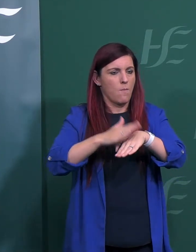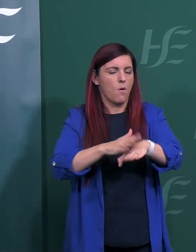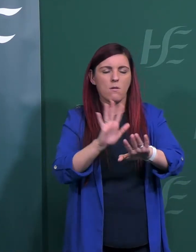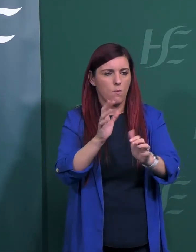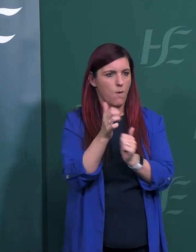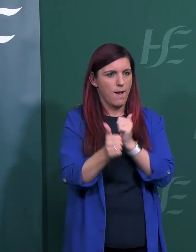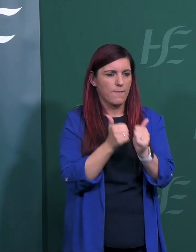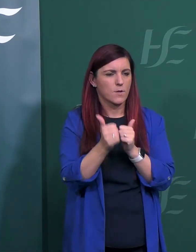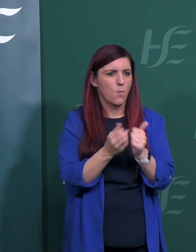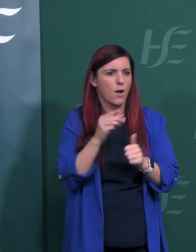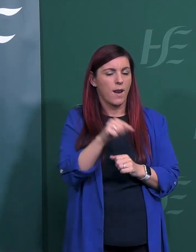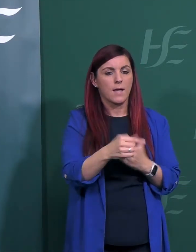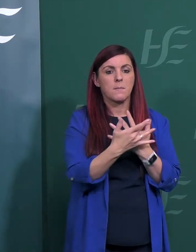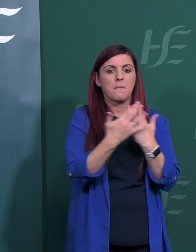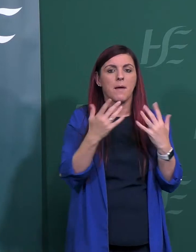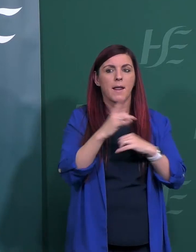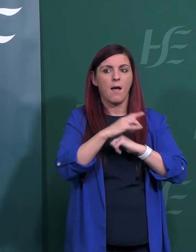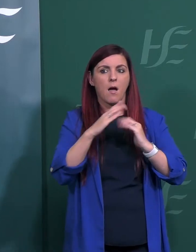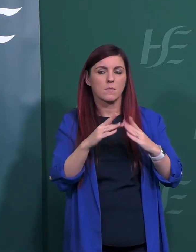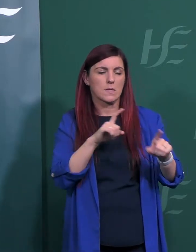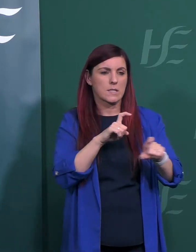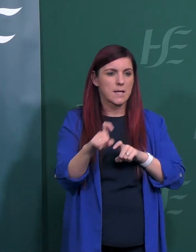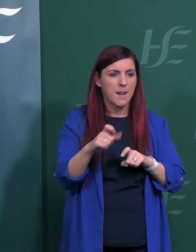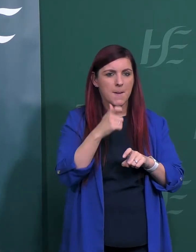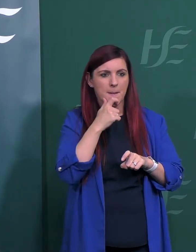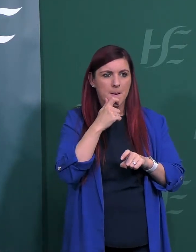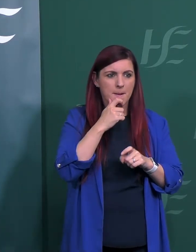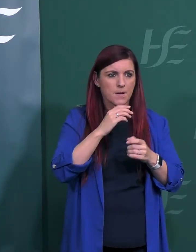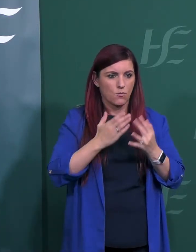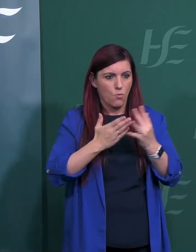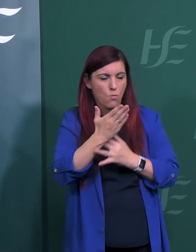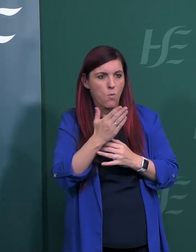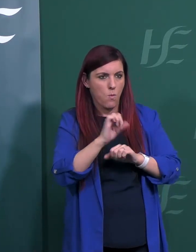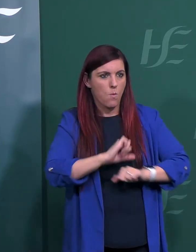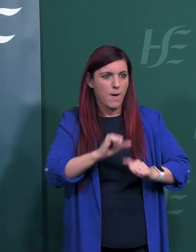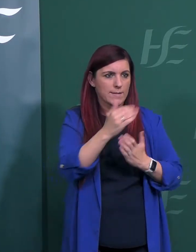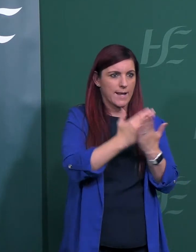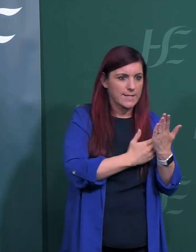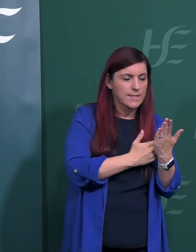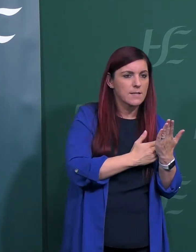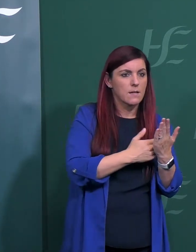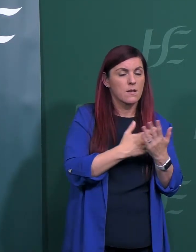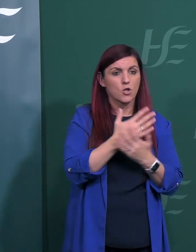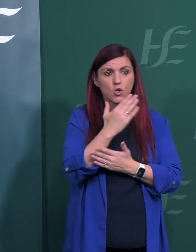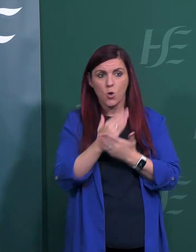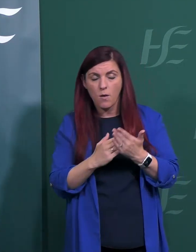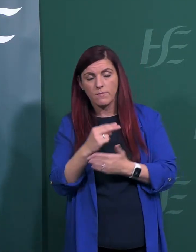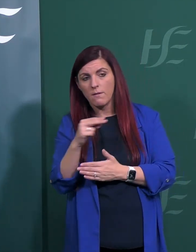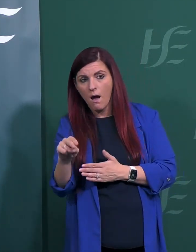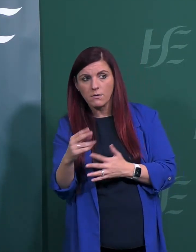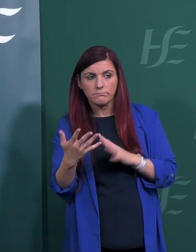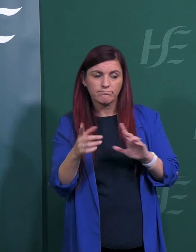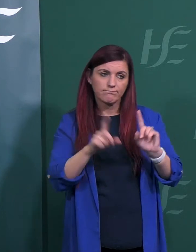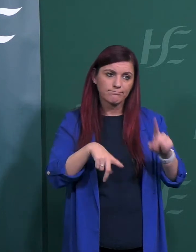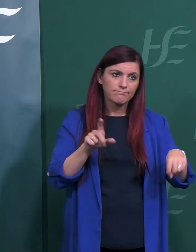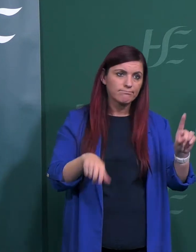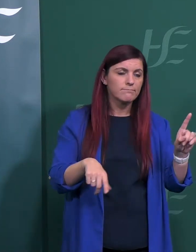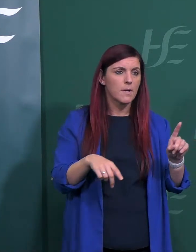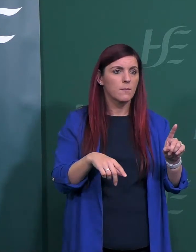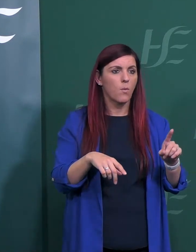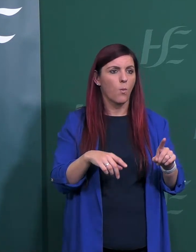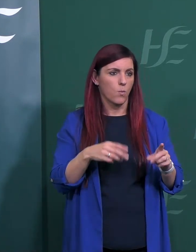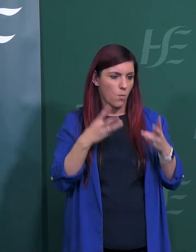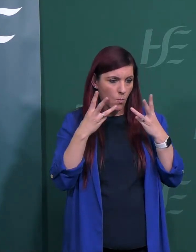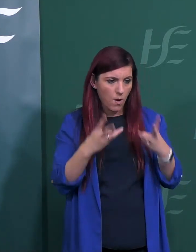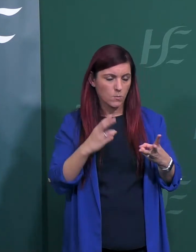on that. Many of our hospitals are still getting to much of their waiting lists, and many are not getting to the others at all. But that is something